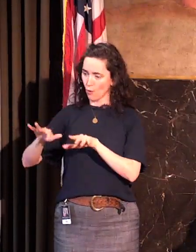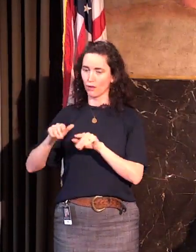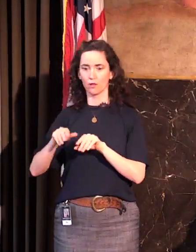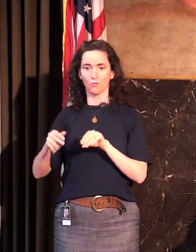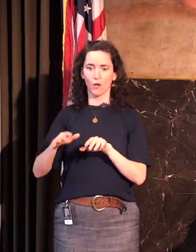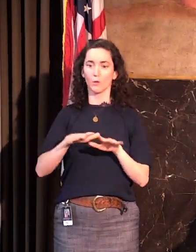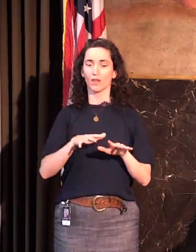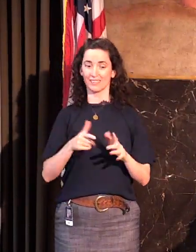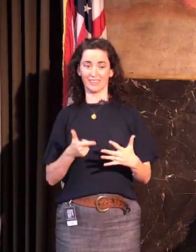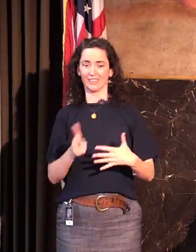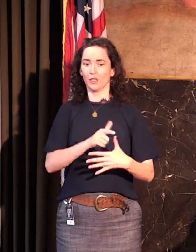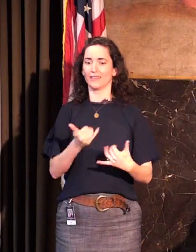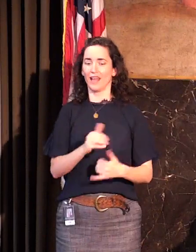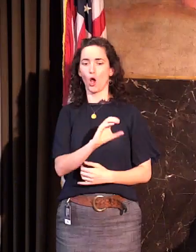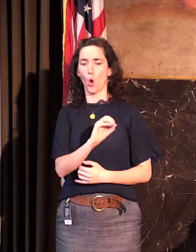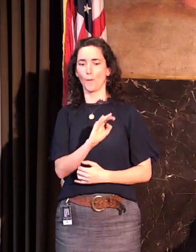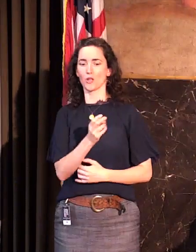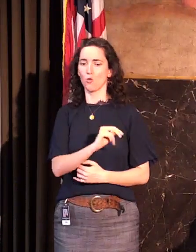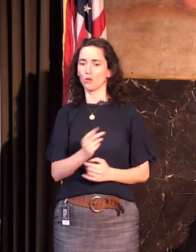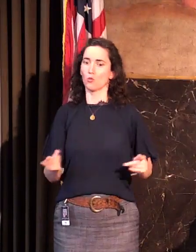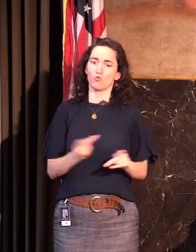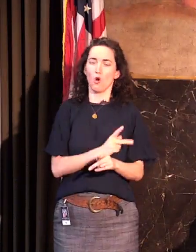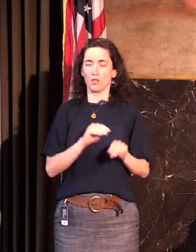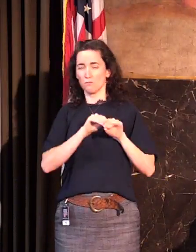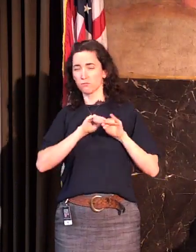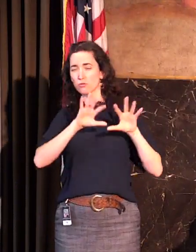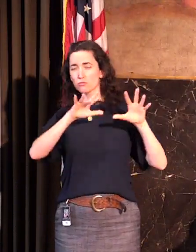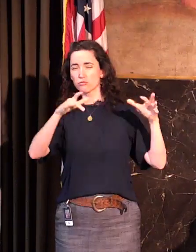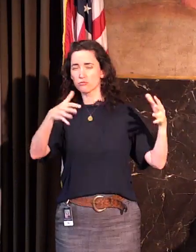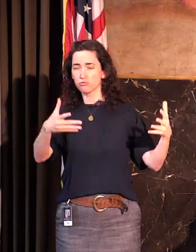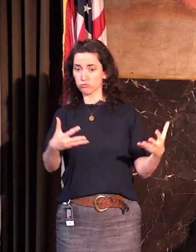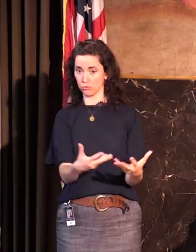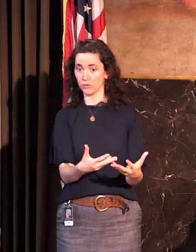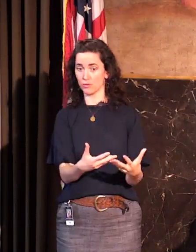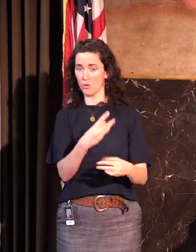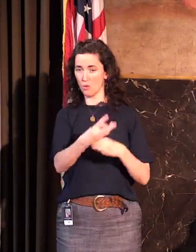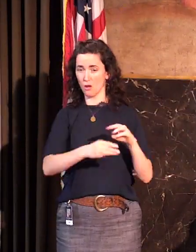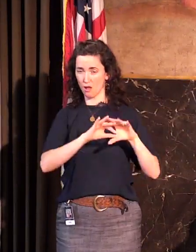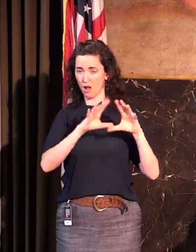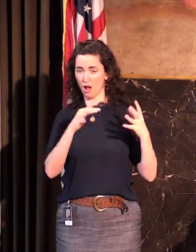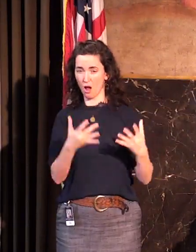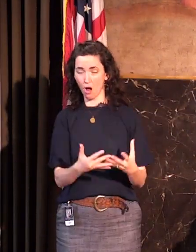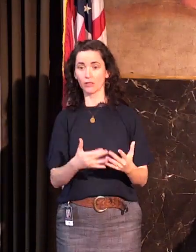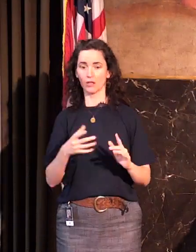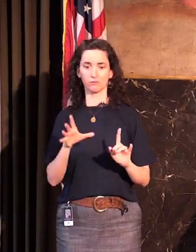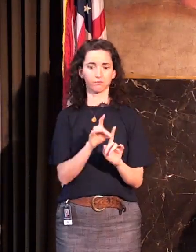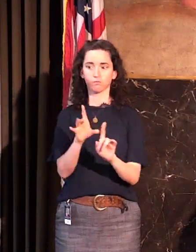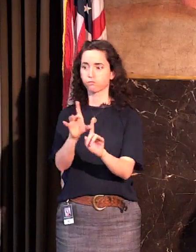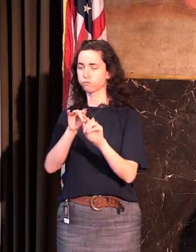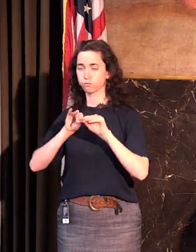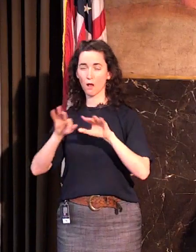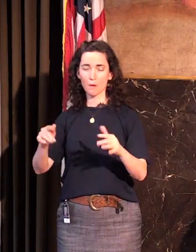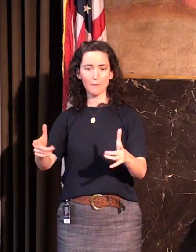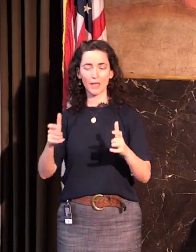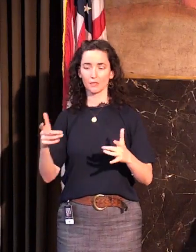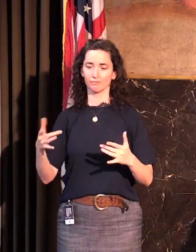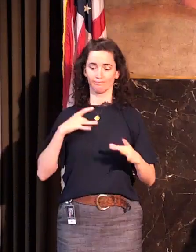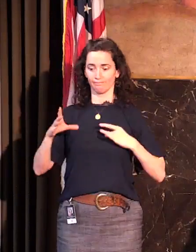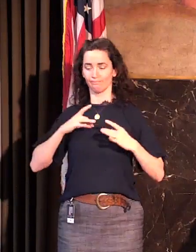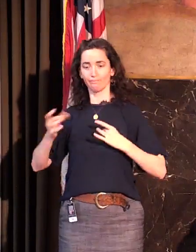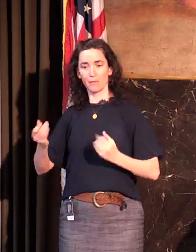world, and it's presently surging at an unprecedented clip. Today, we